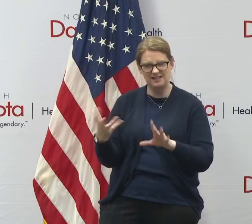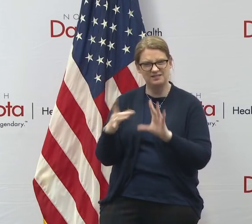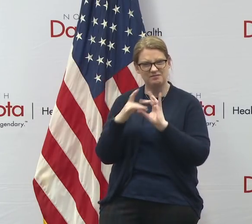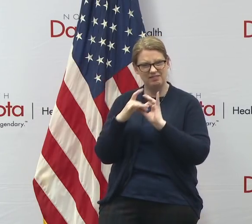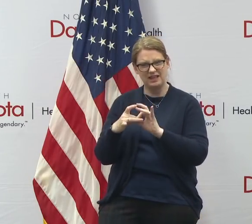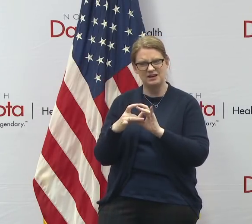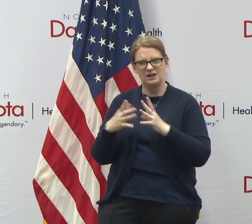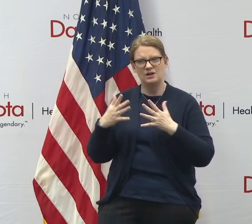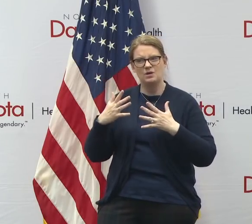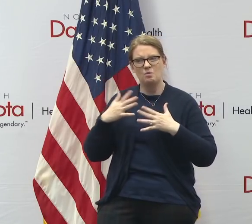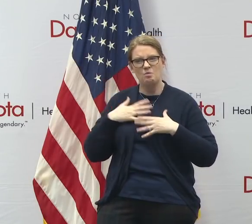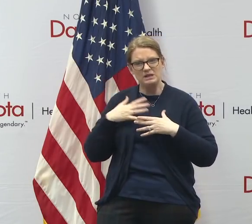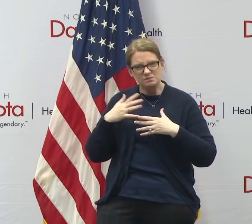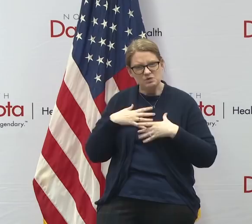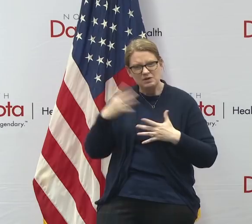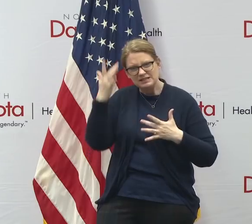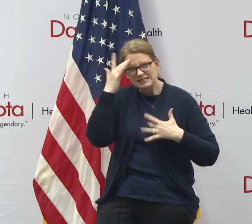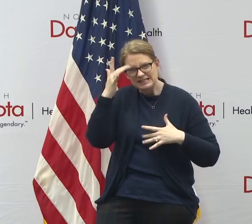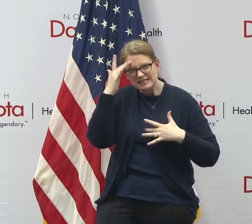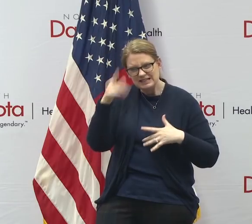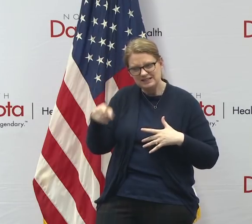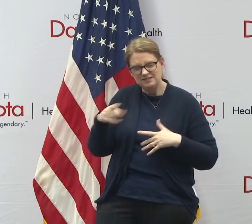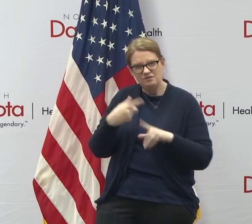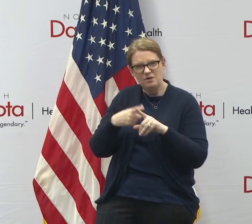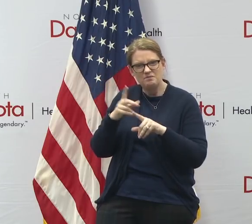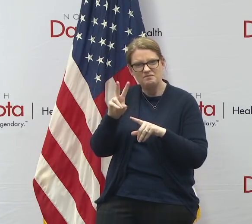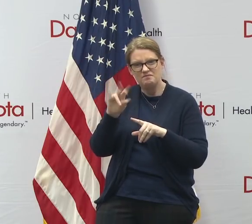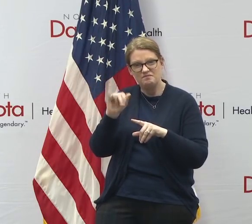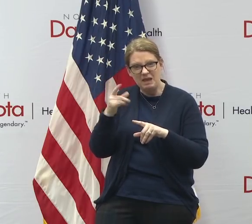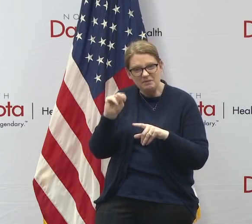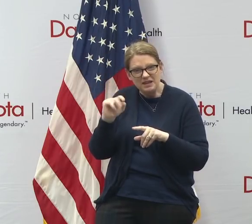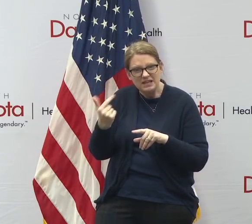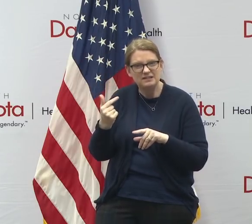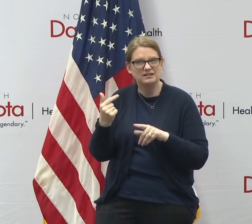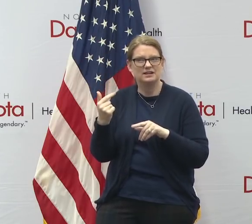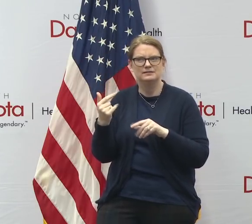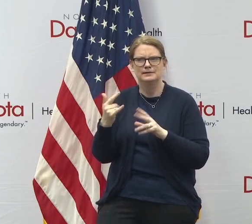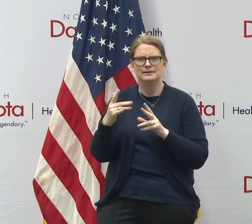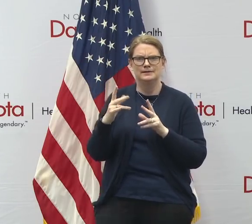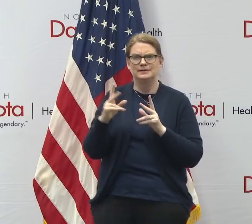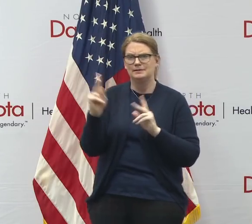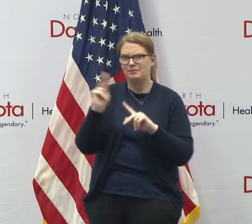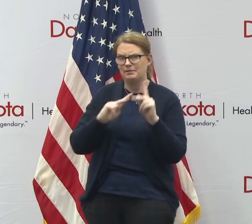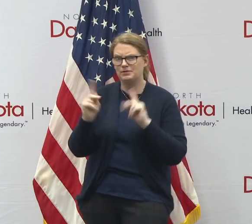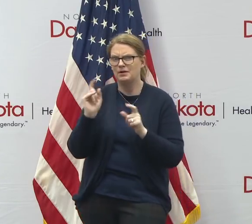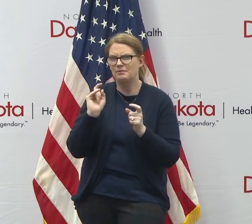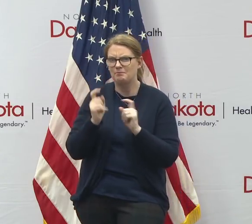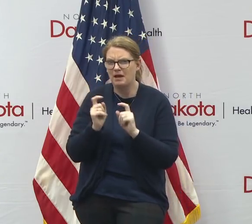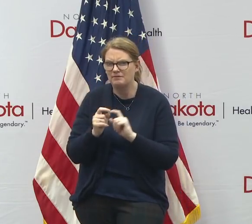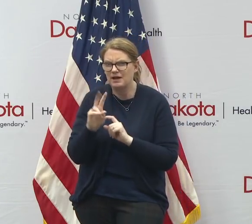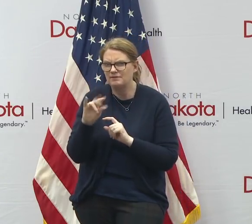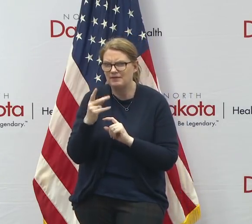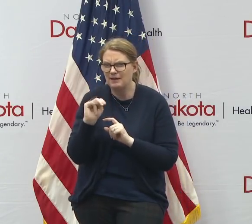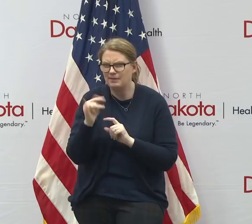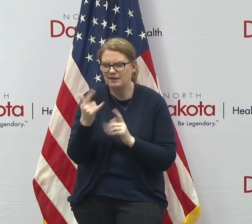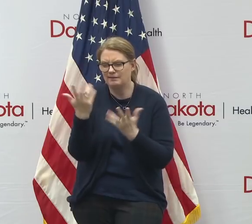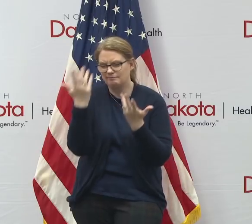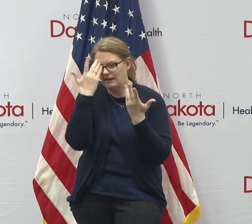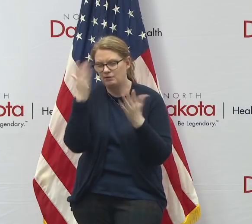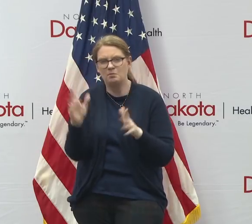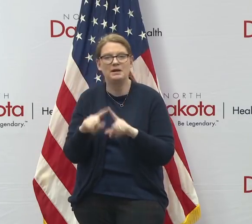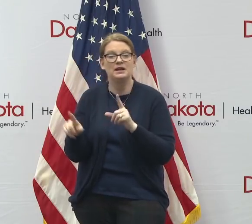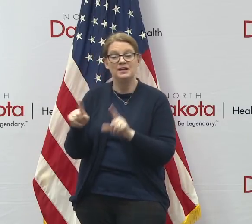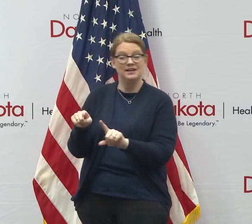respiratory diseases attributed back to vaping, and people may be doing modified vaping of whatever they're vaping. But again, I